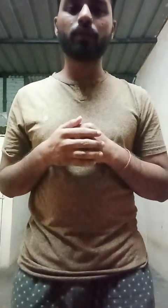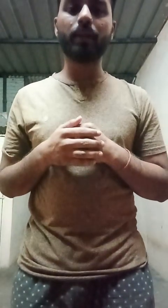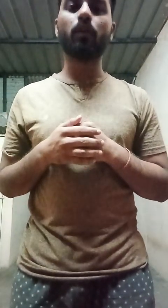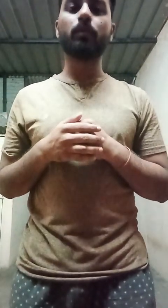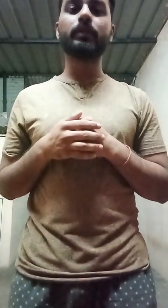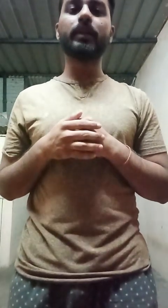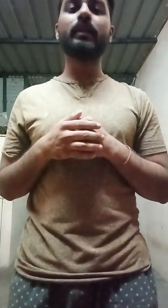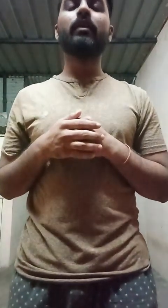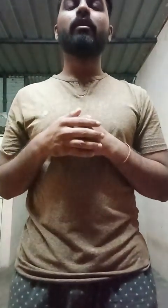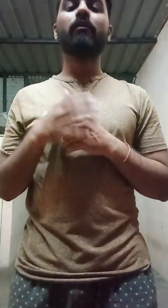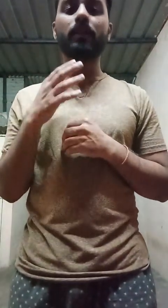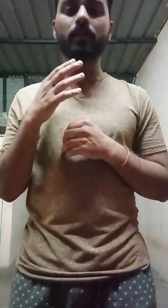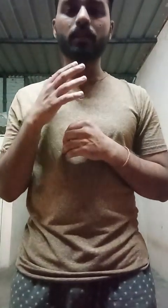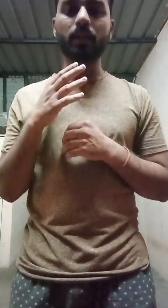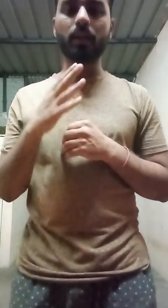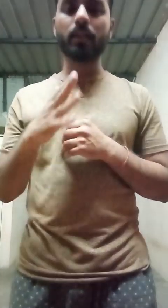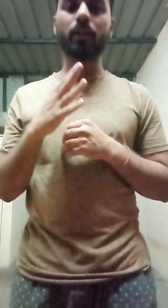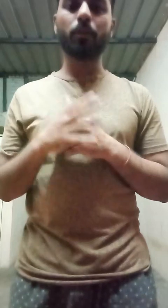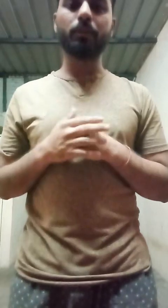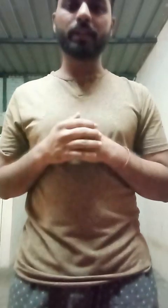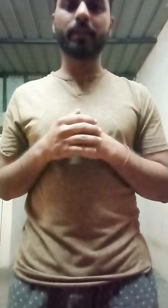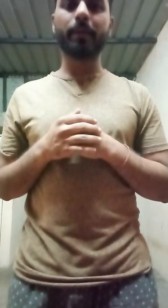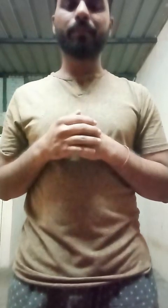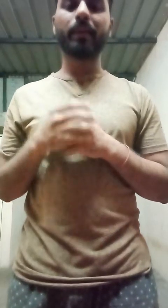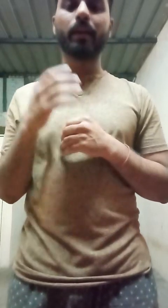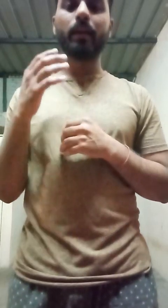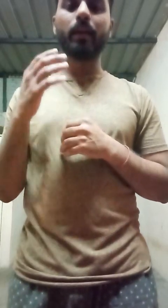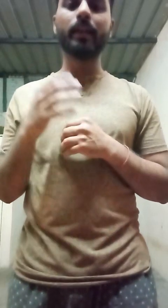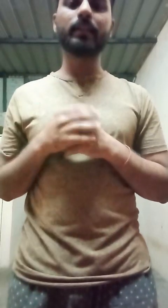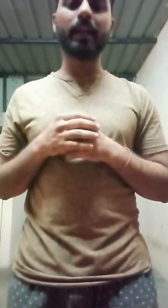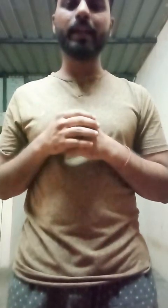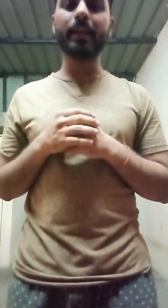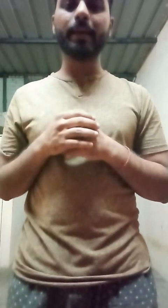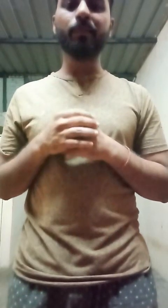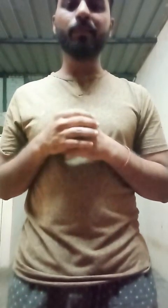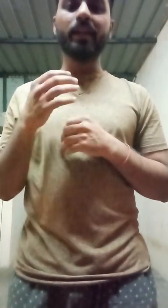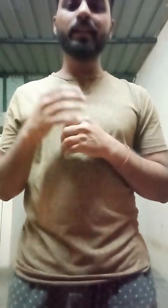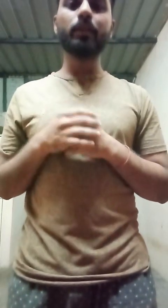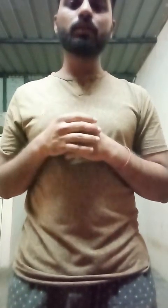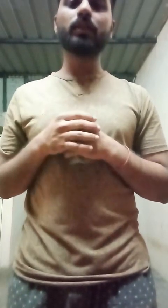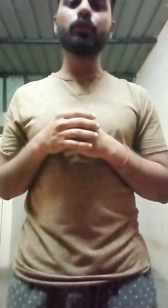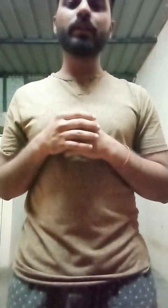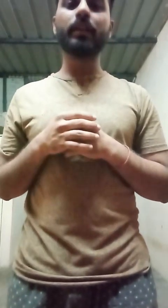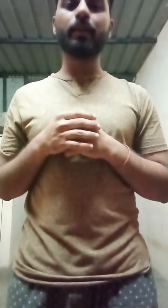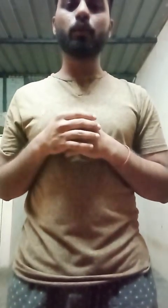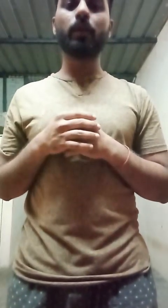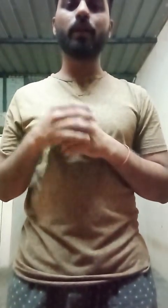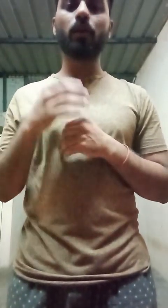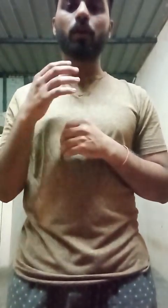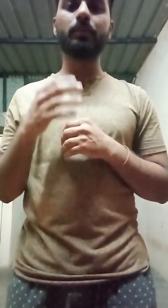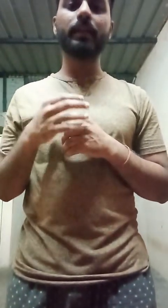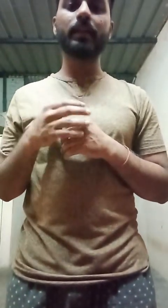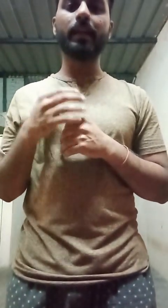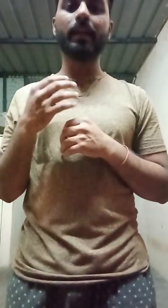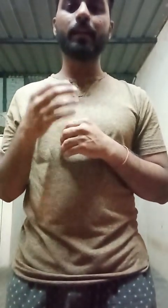an object with other objects. Next, entity. It gives a unique name to an object and